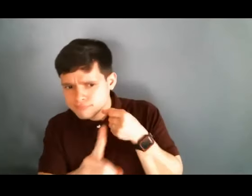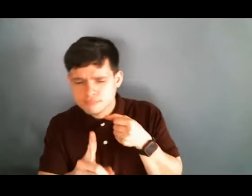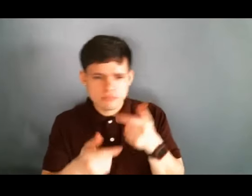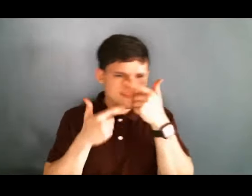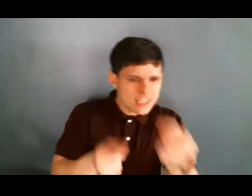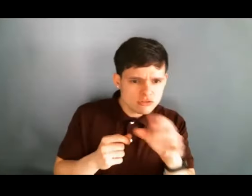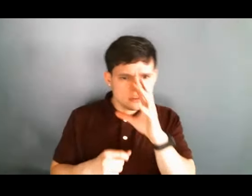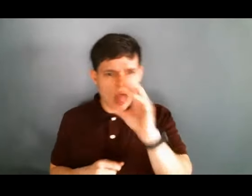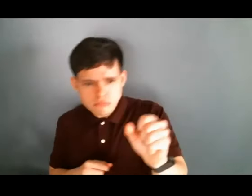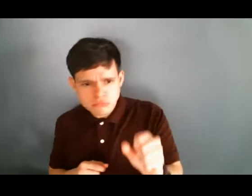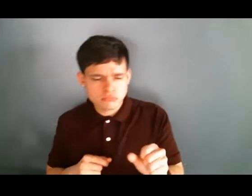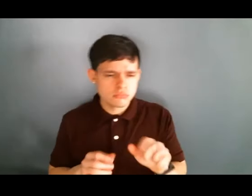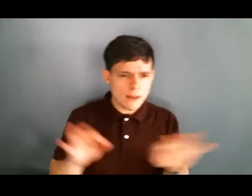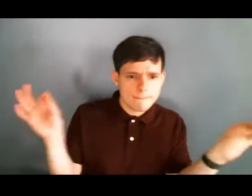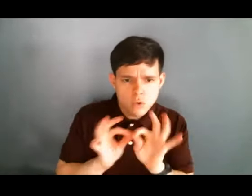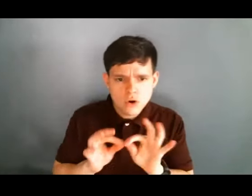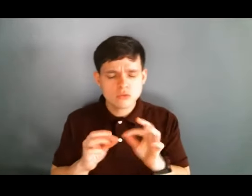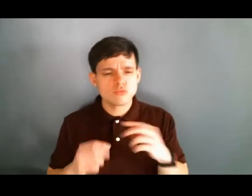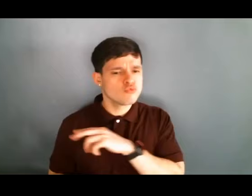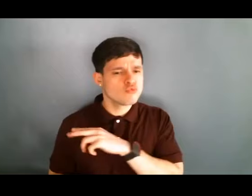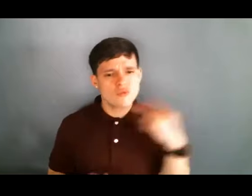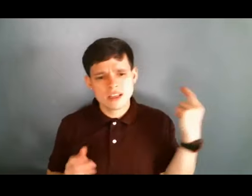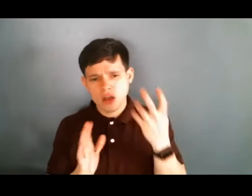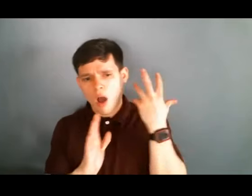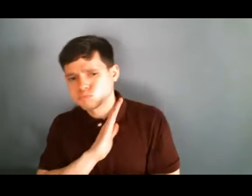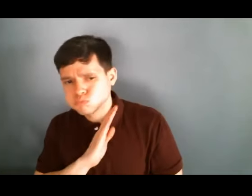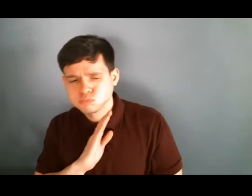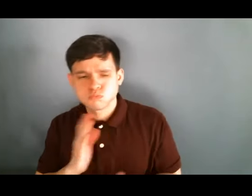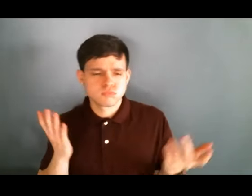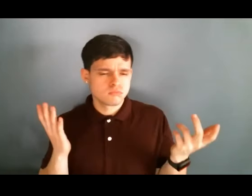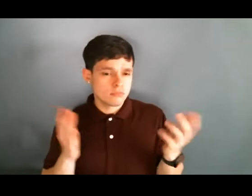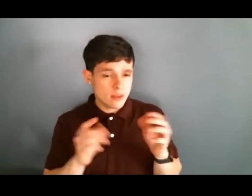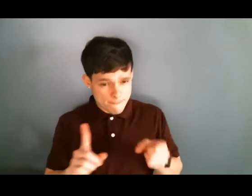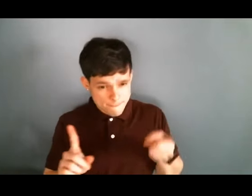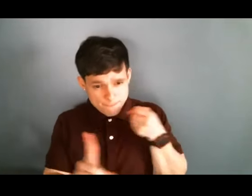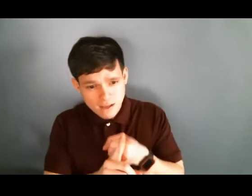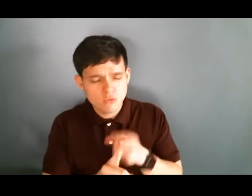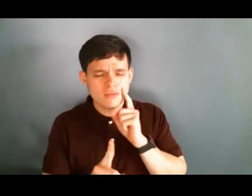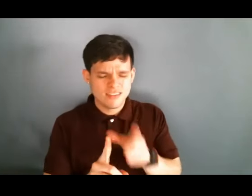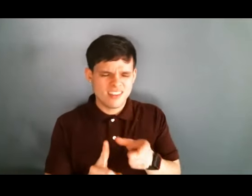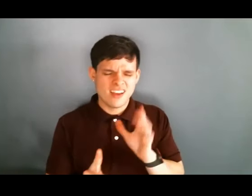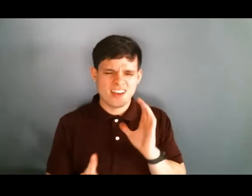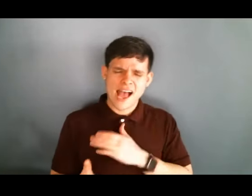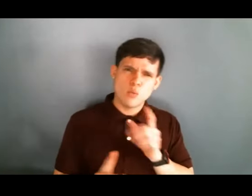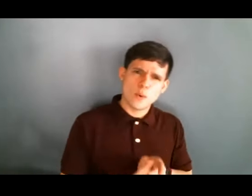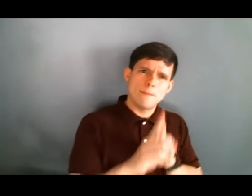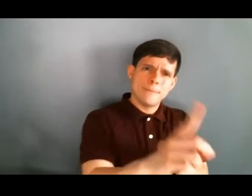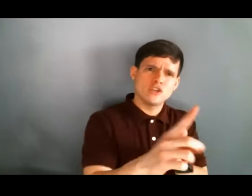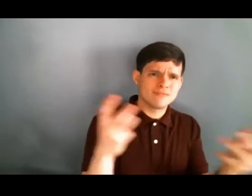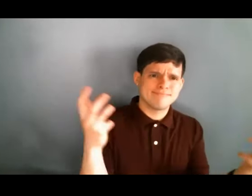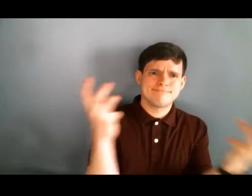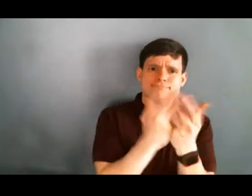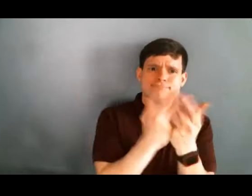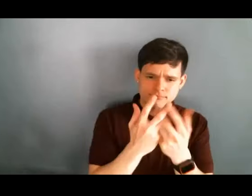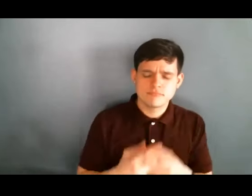interesting, important, risk-taking, impactful, that aligns with this sort of mission of creative capital